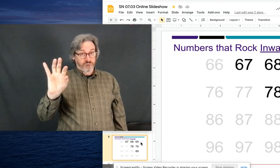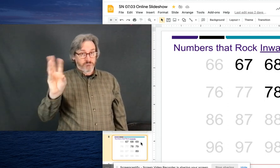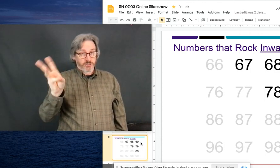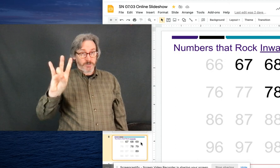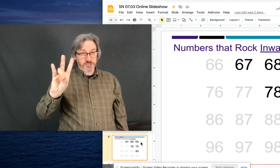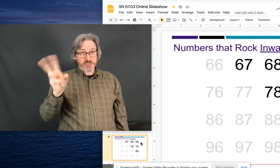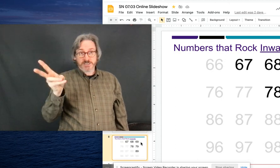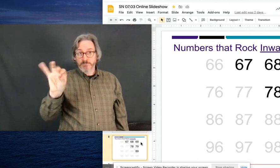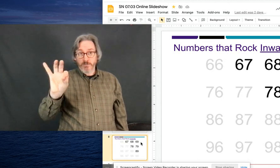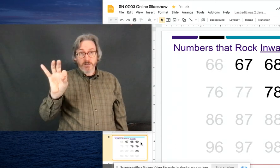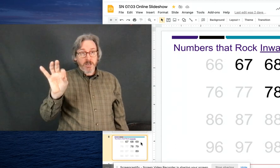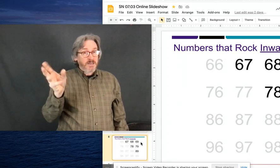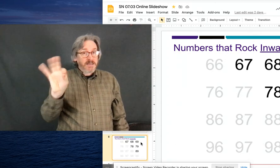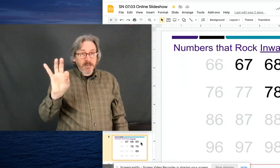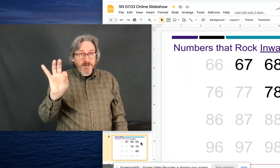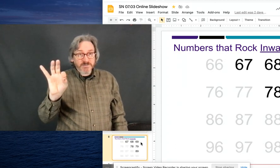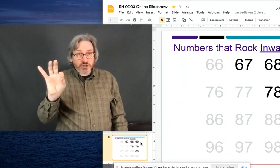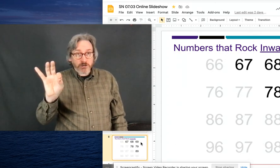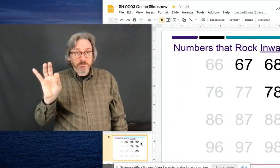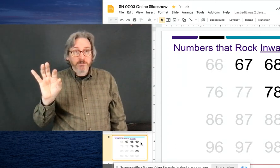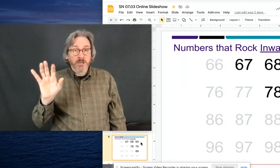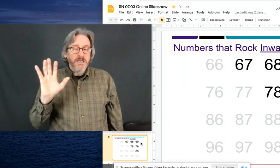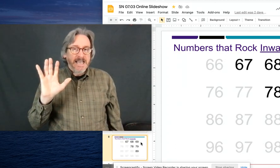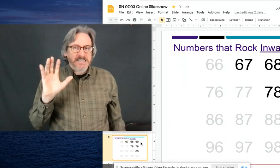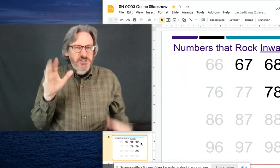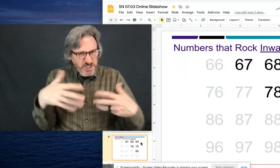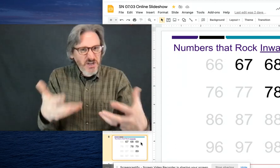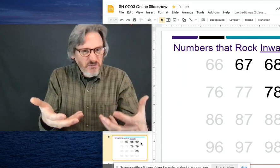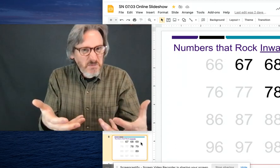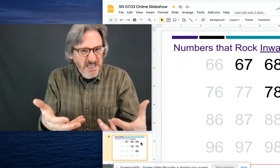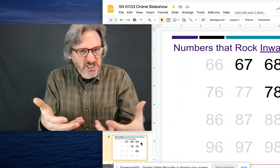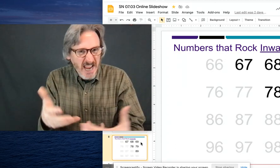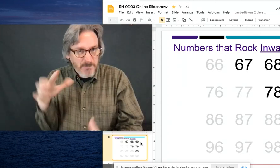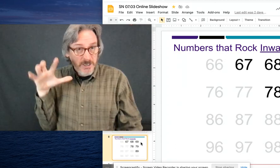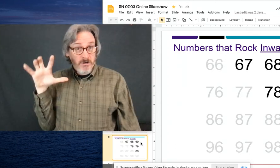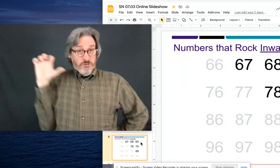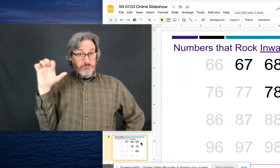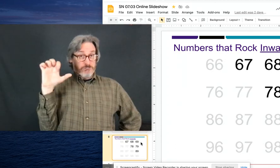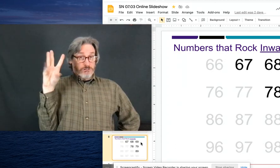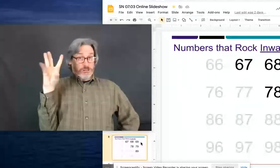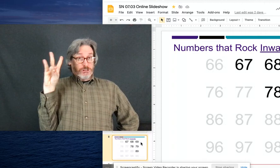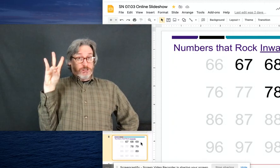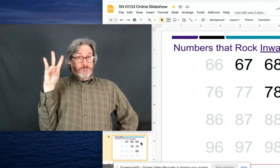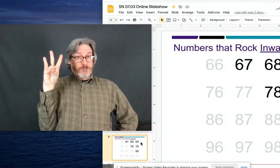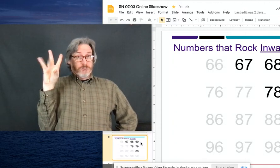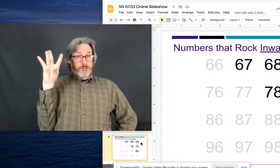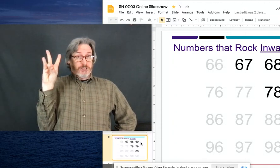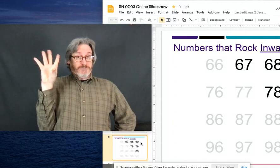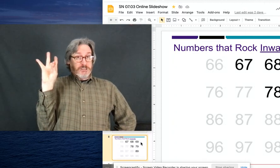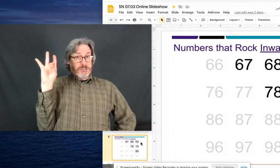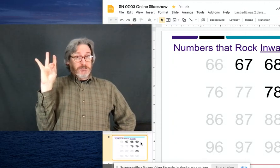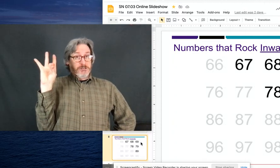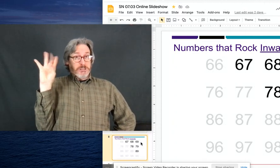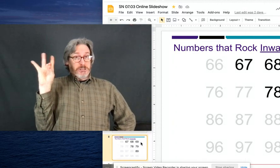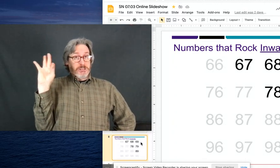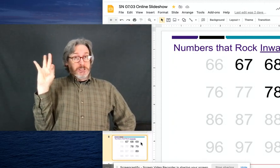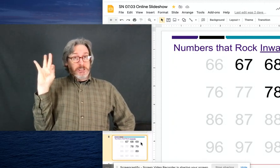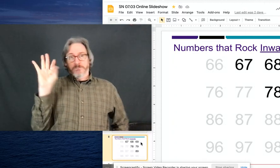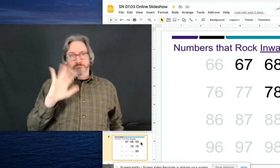67, 68, 69. Don't do that. That's way too much. I'll slap you. These are really subtle.